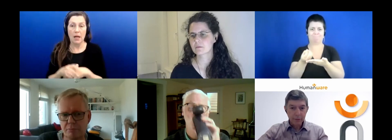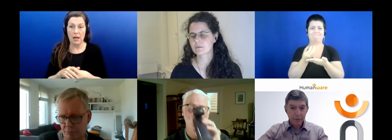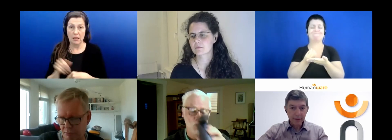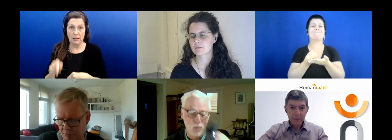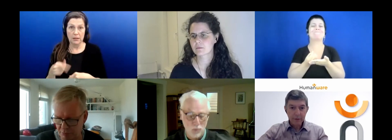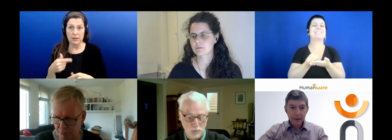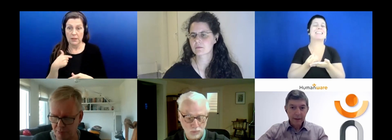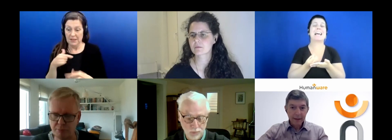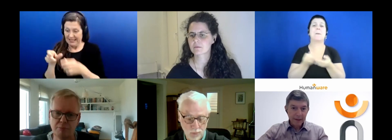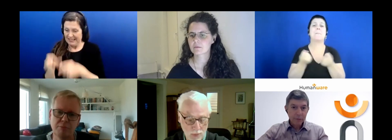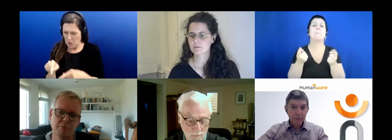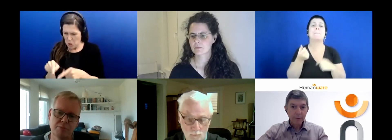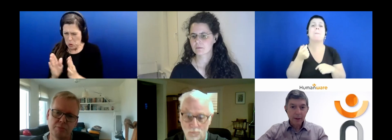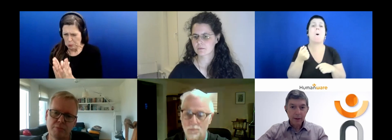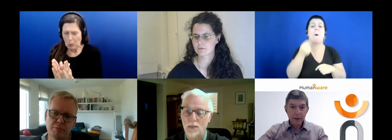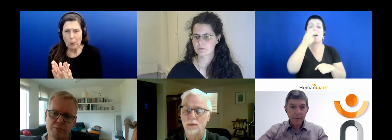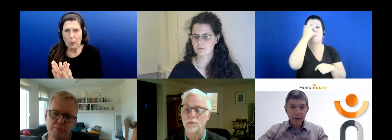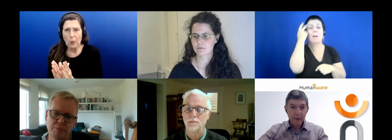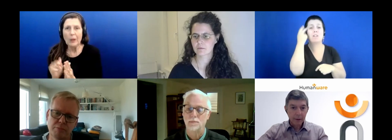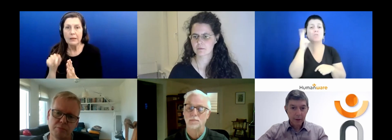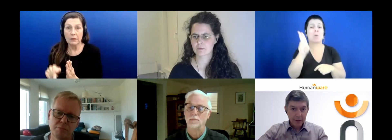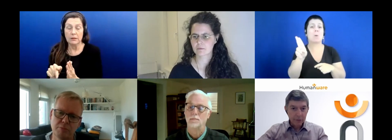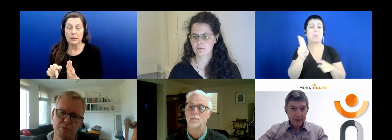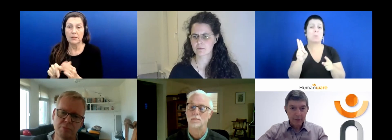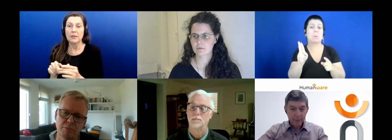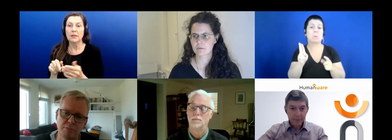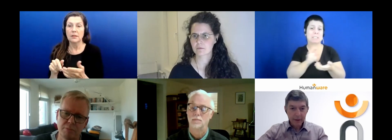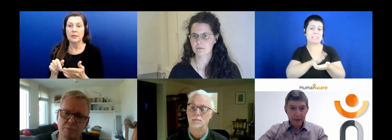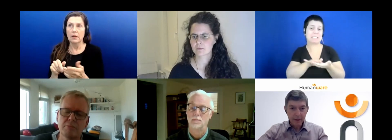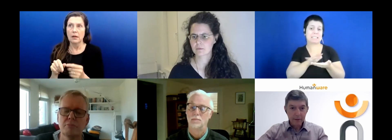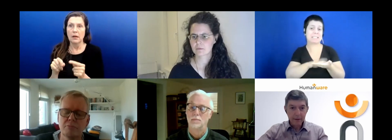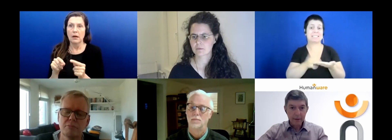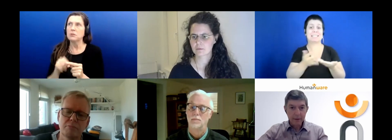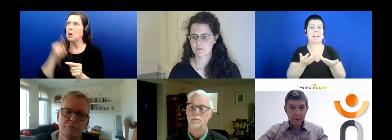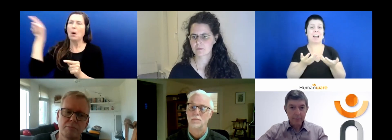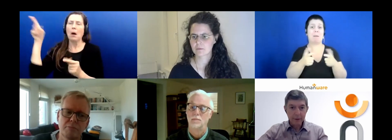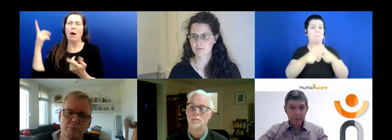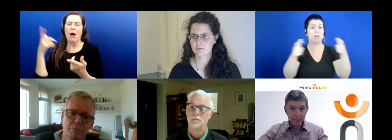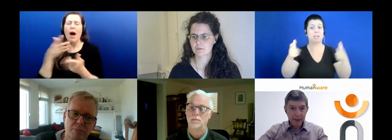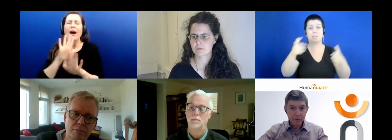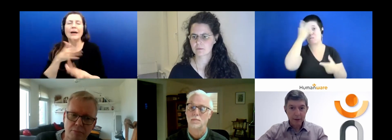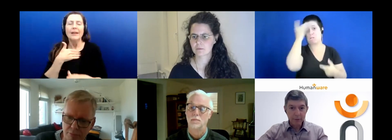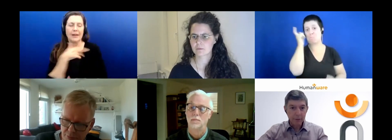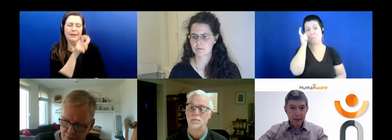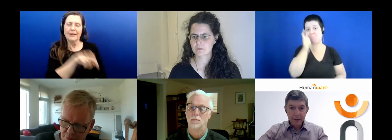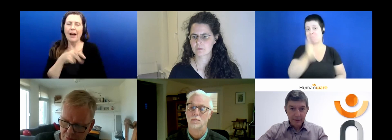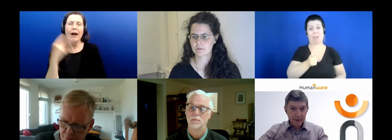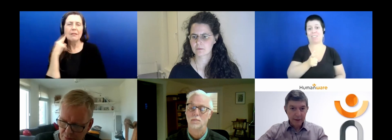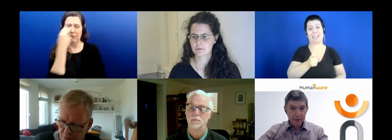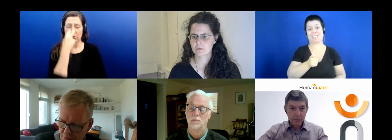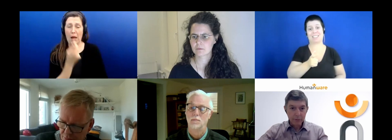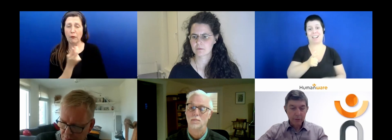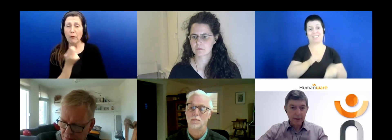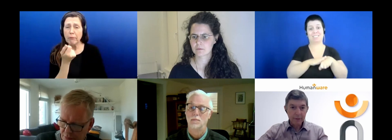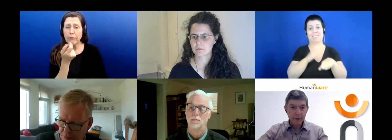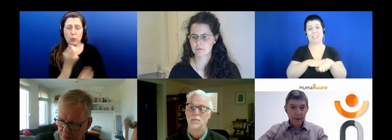those devices that mainstream are not interested in manufacturing or